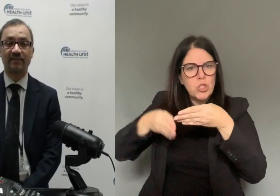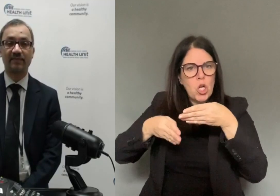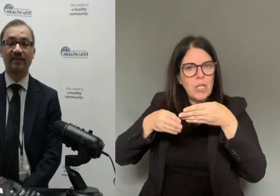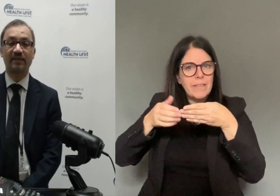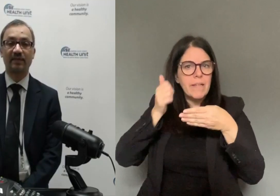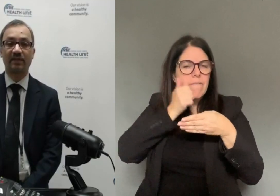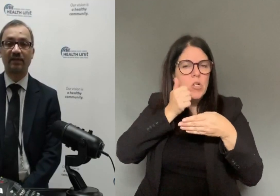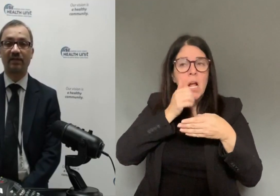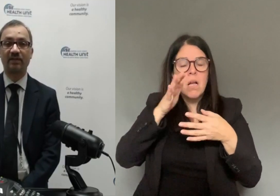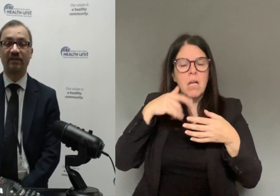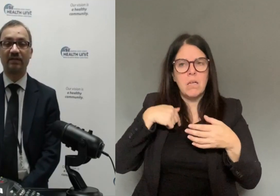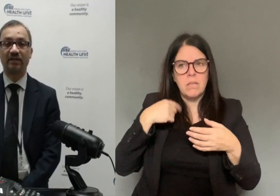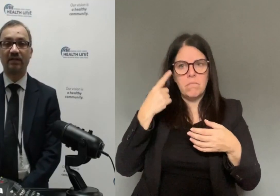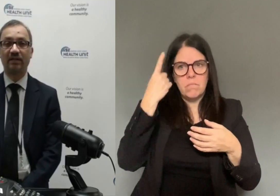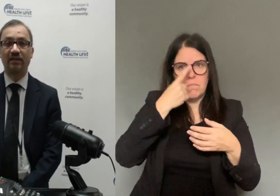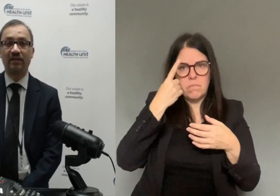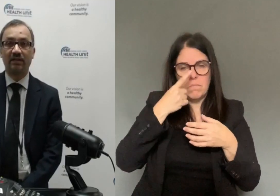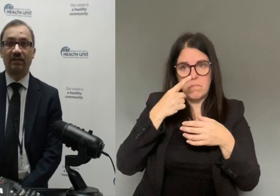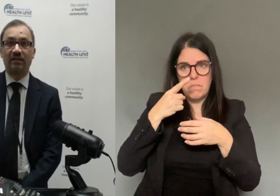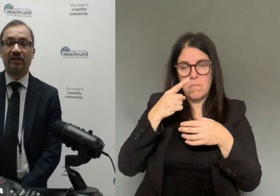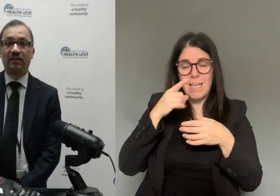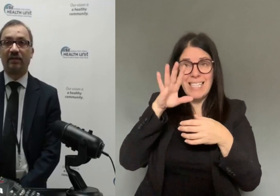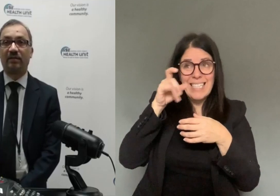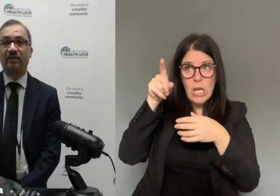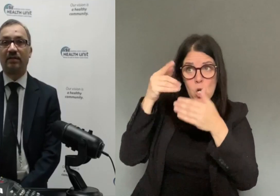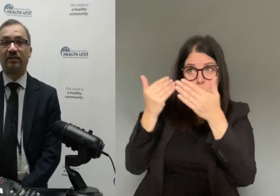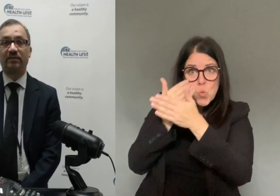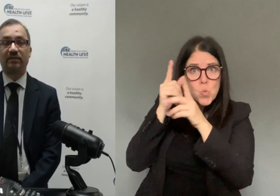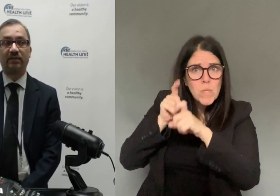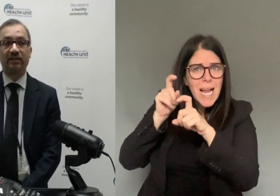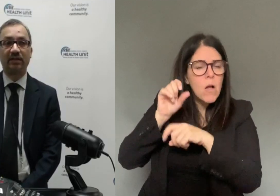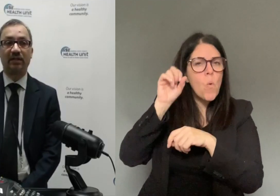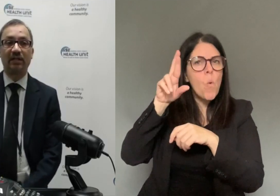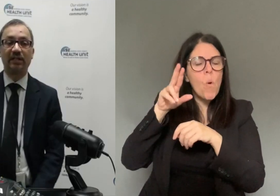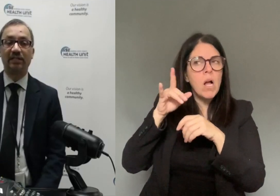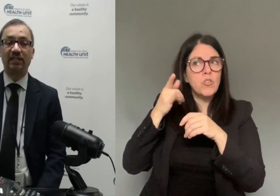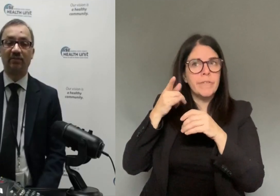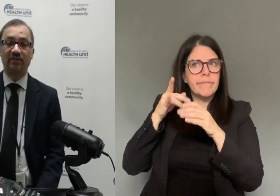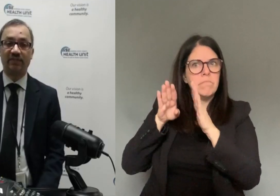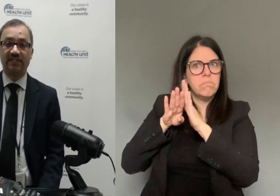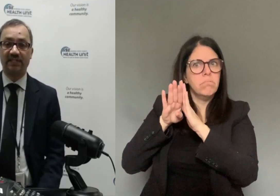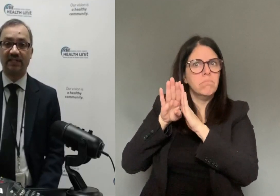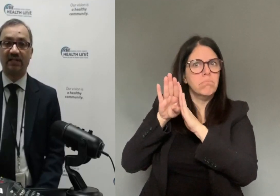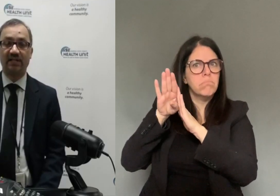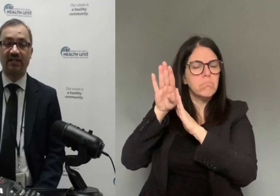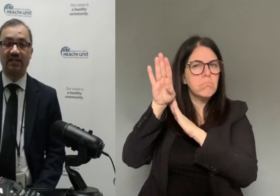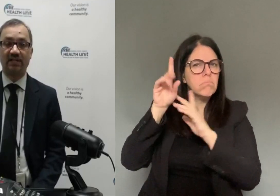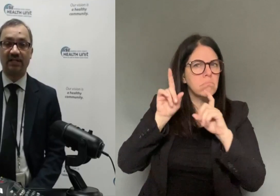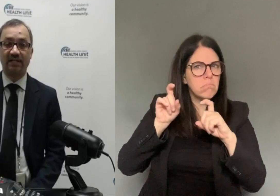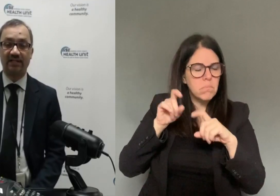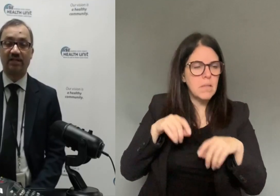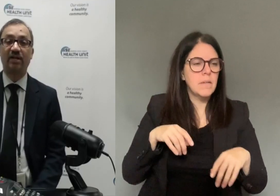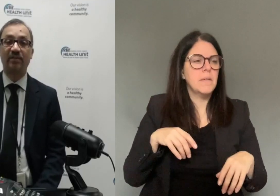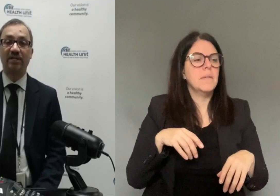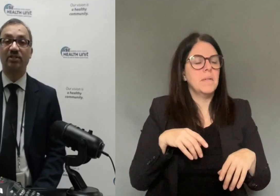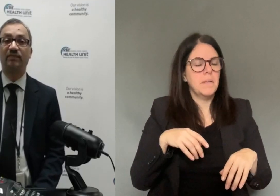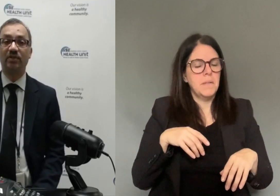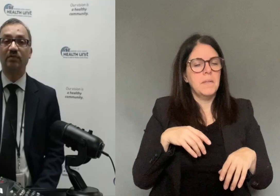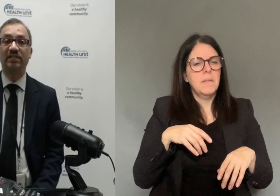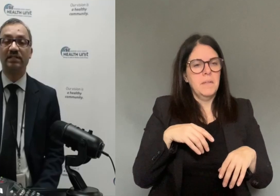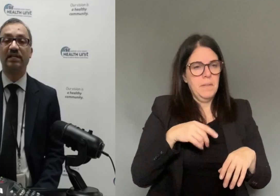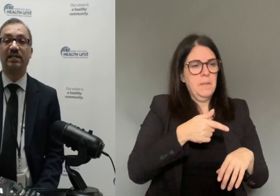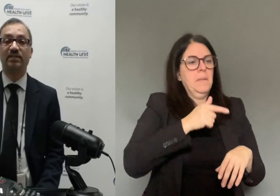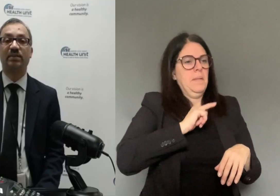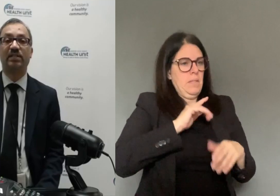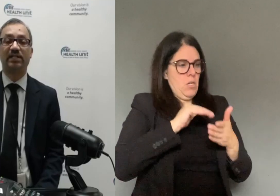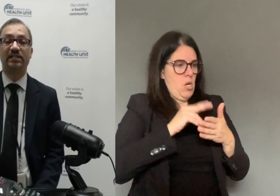tests, or is the number just climbing? Is that the number of tests? The number of tests are, it's a combination of new